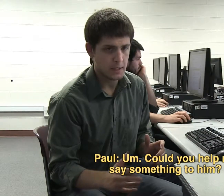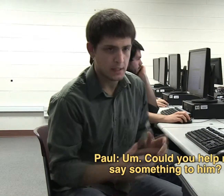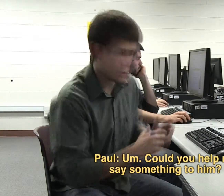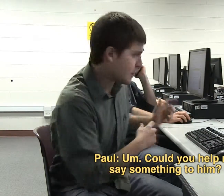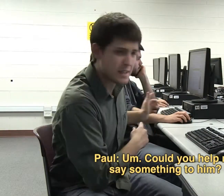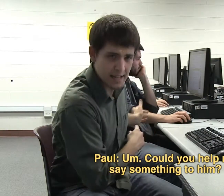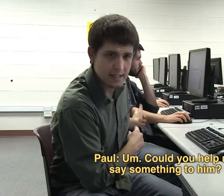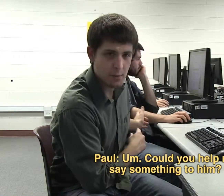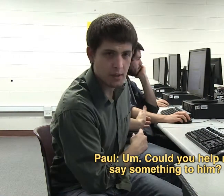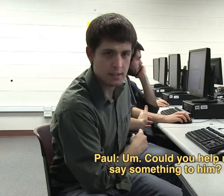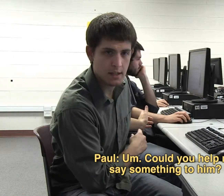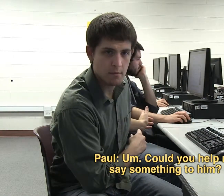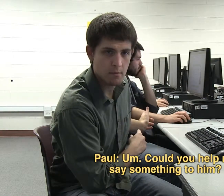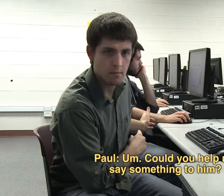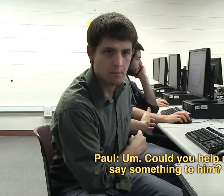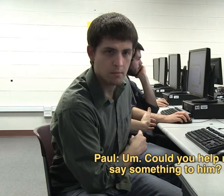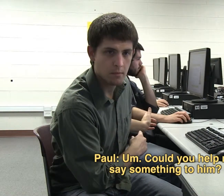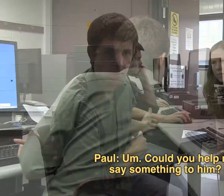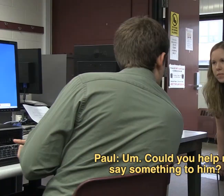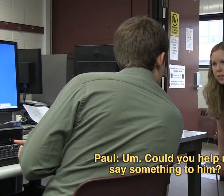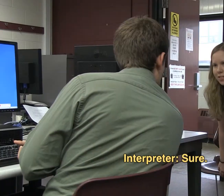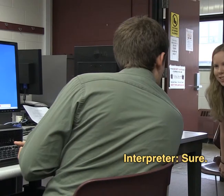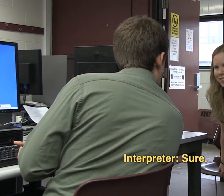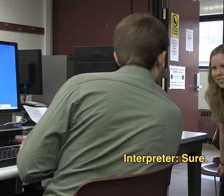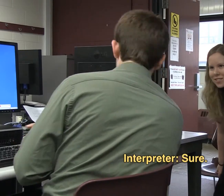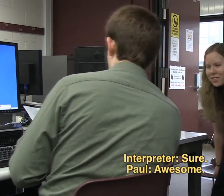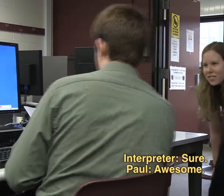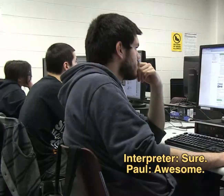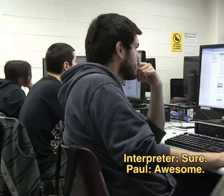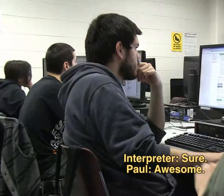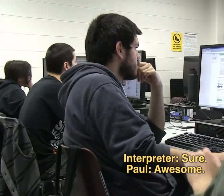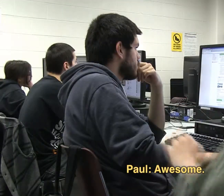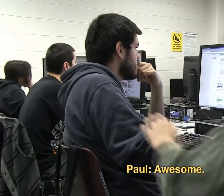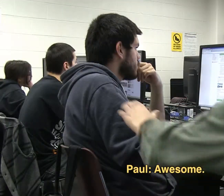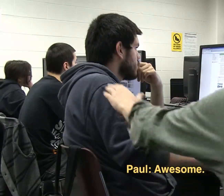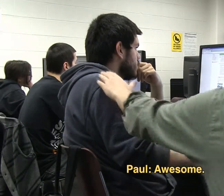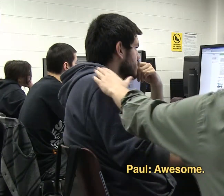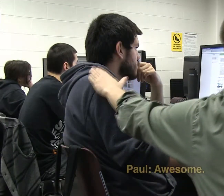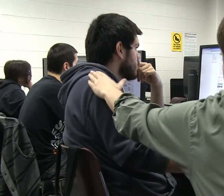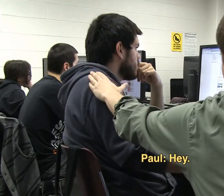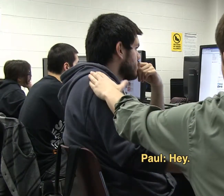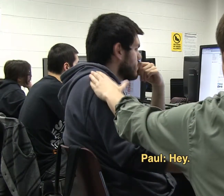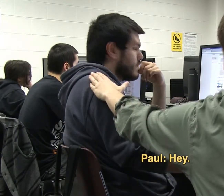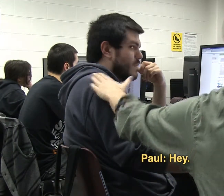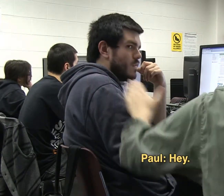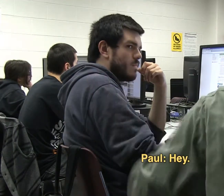Could you help me say something to him? Sure. Awesome. Hey.